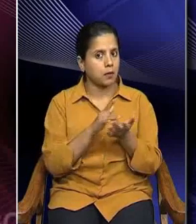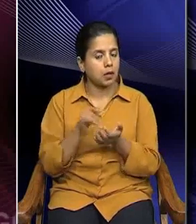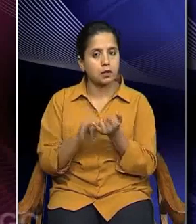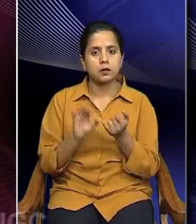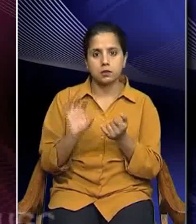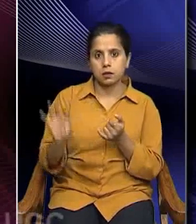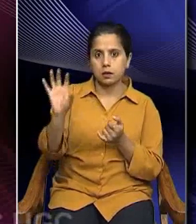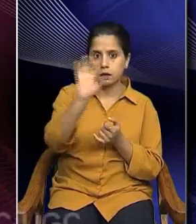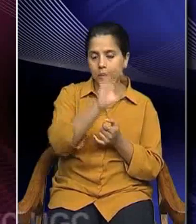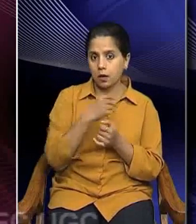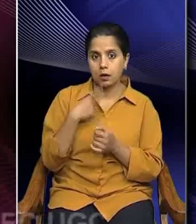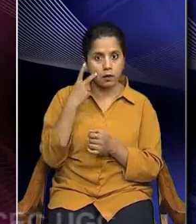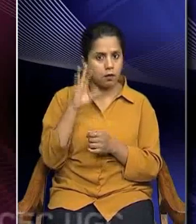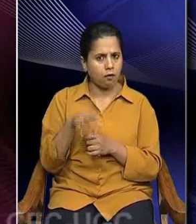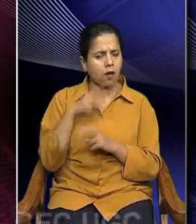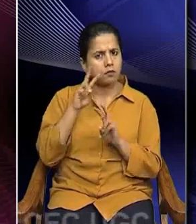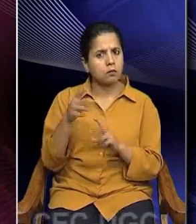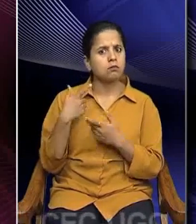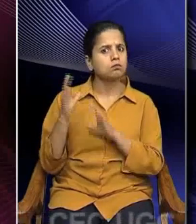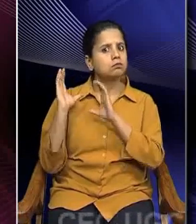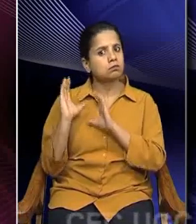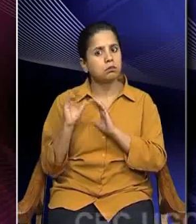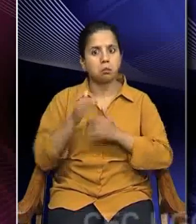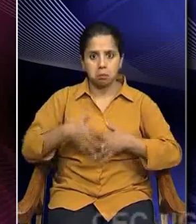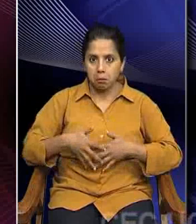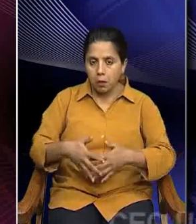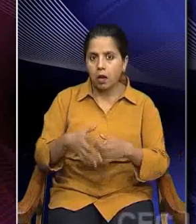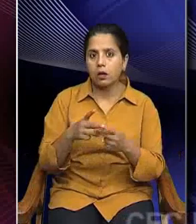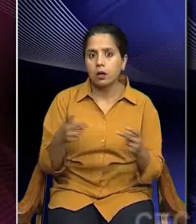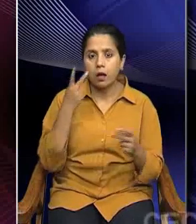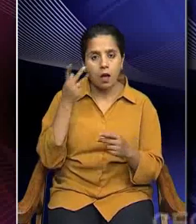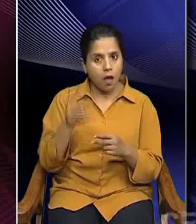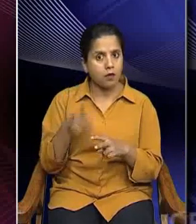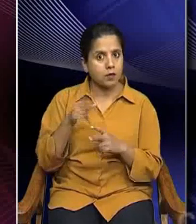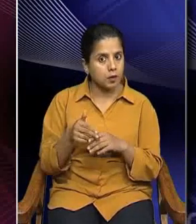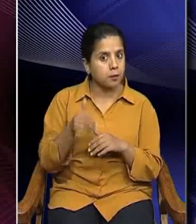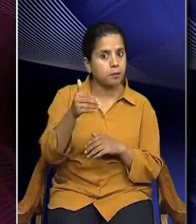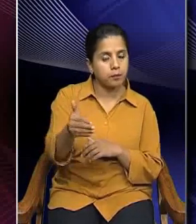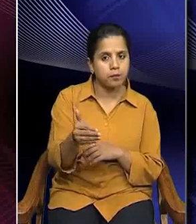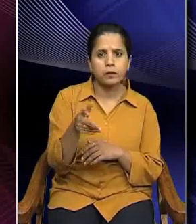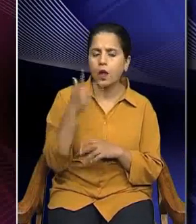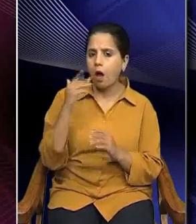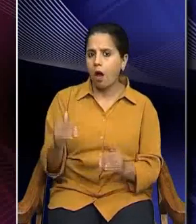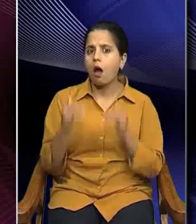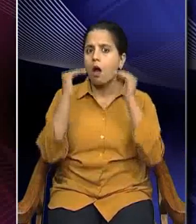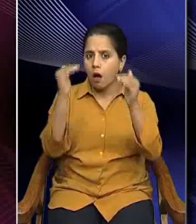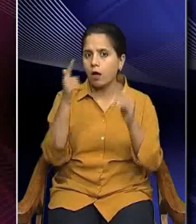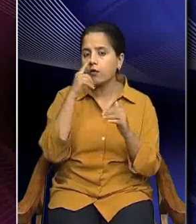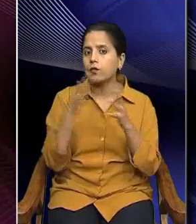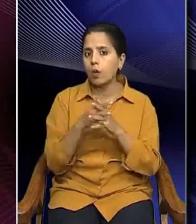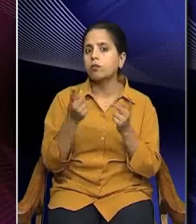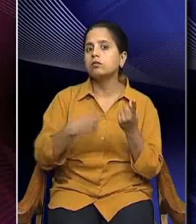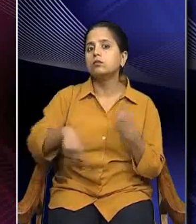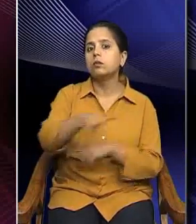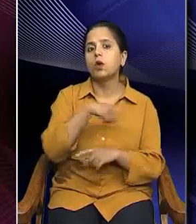we observe that the burden of childbearing and child rearing is quite higher among women who